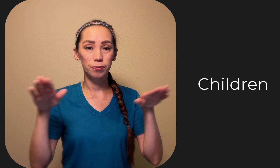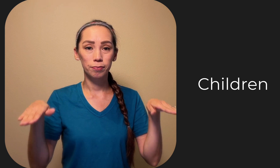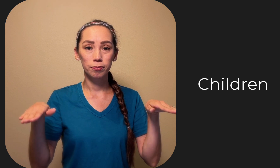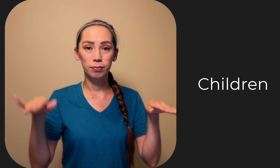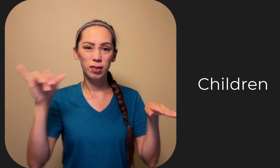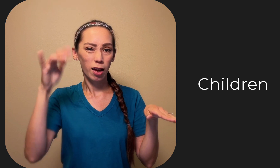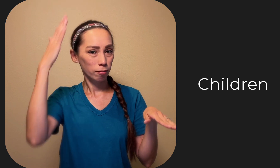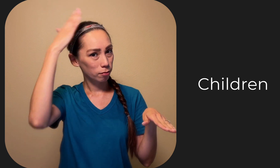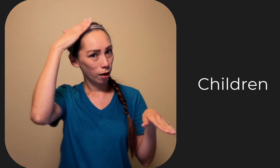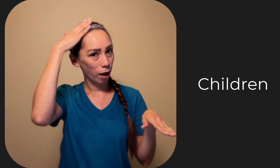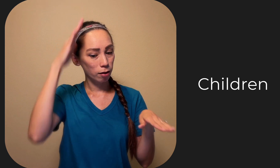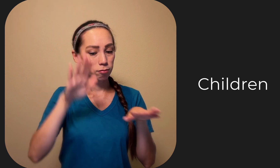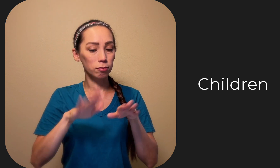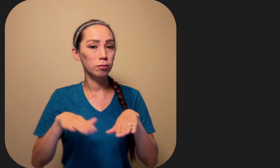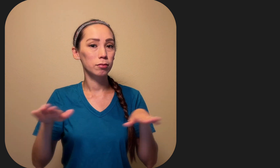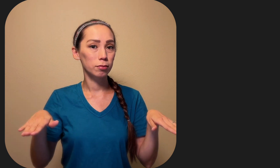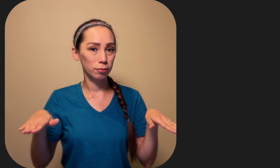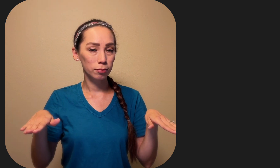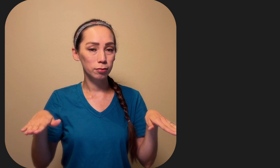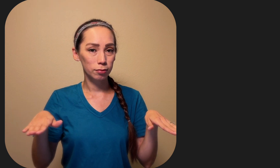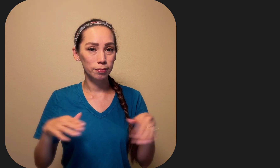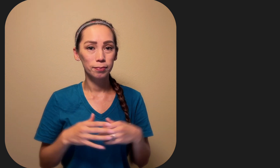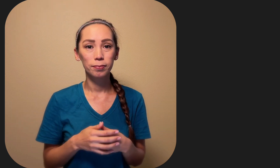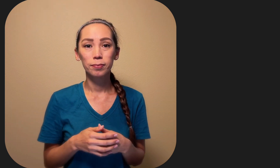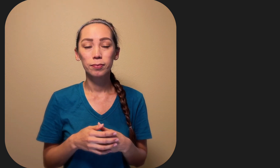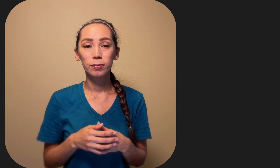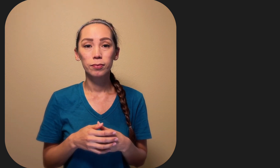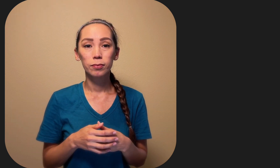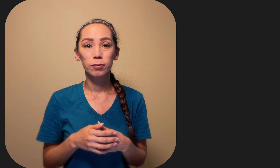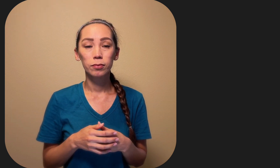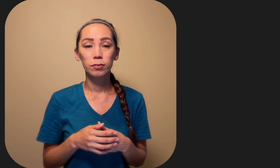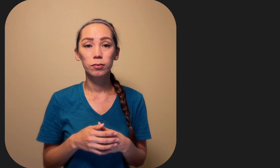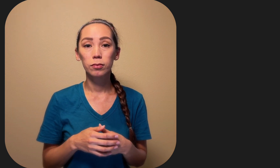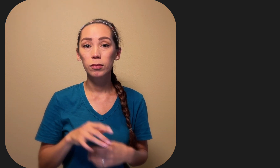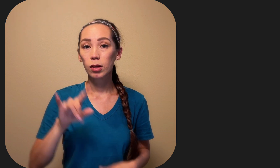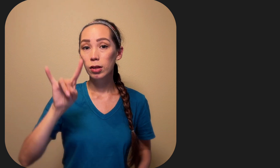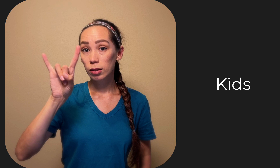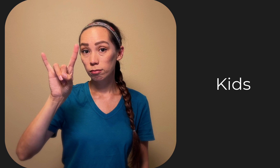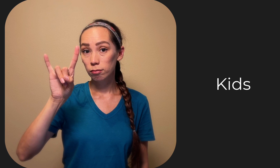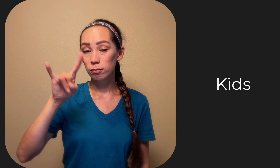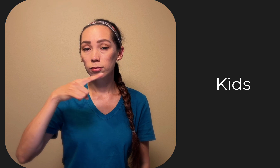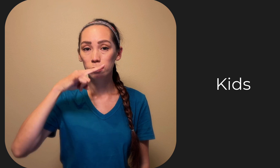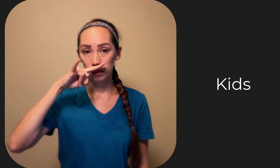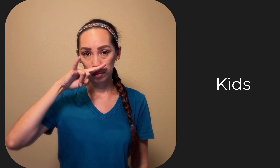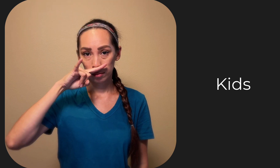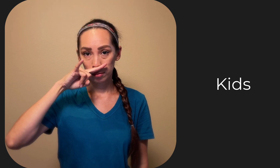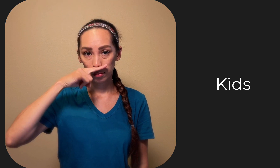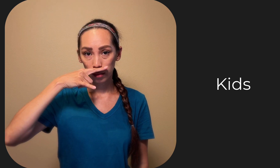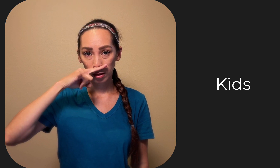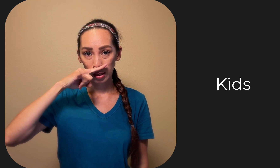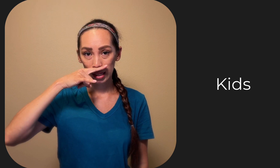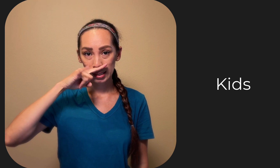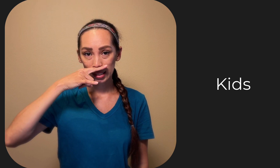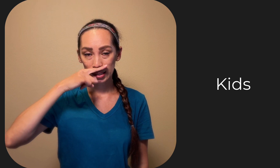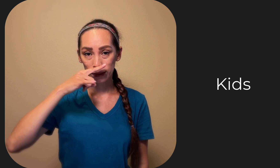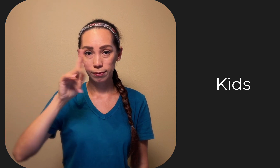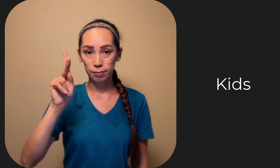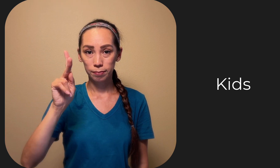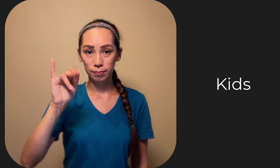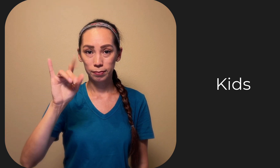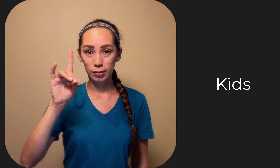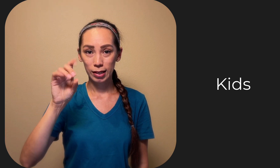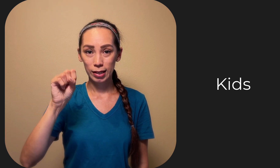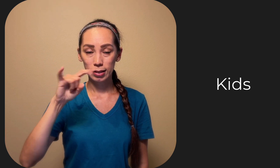Children is just like you're tapping on the top of children's heads. And then with kids, the other sign